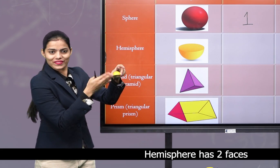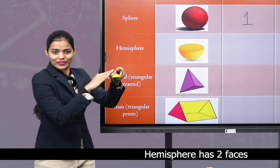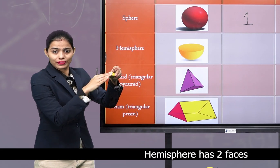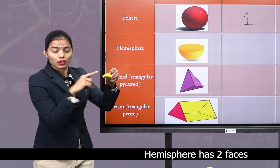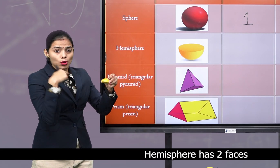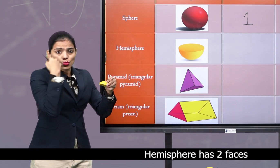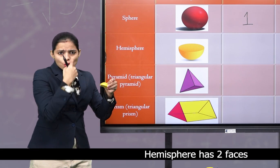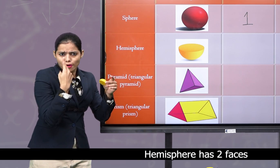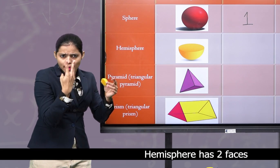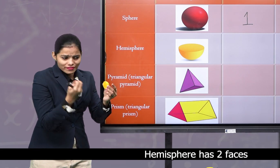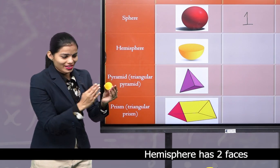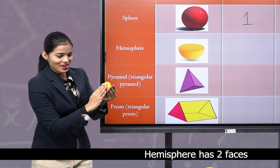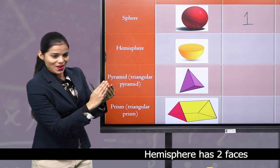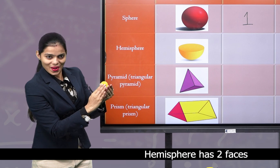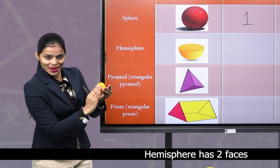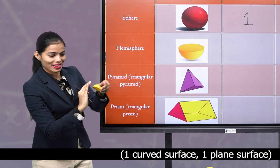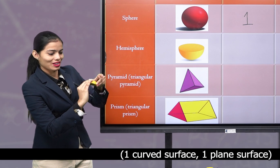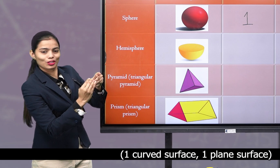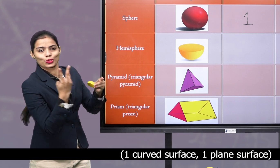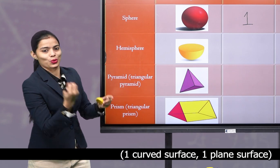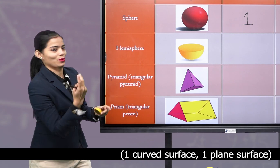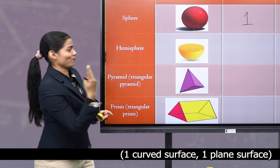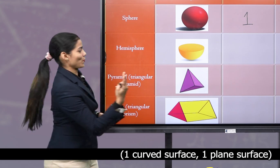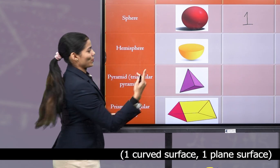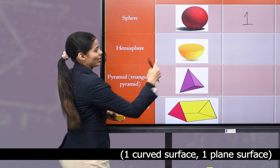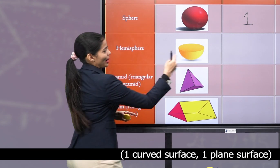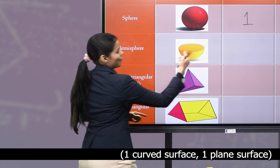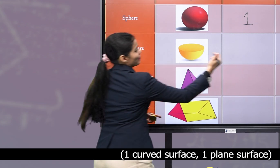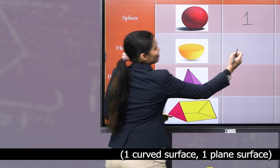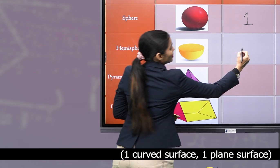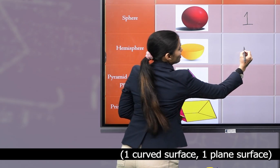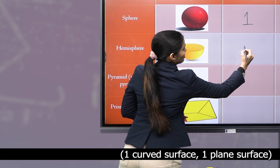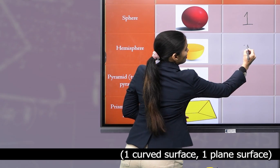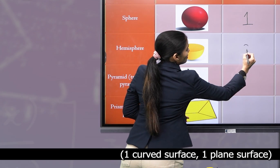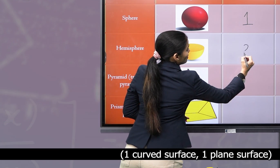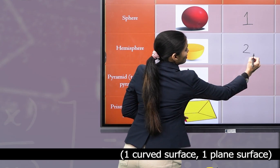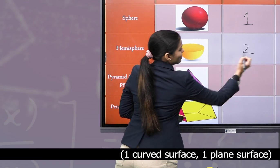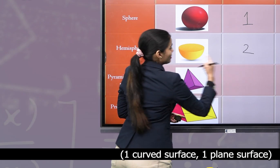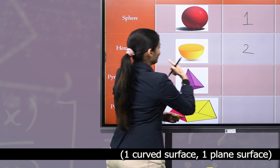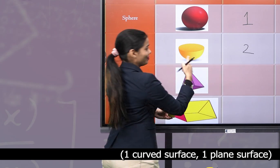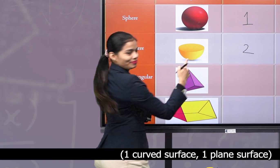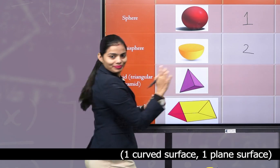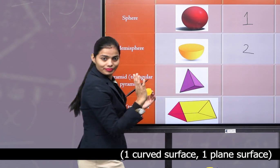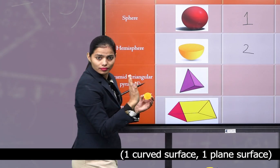Hemisphere has 2 faces, 1 curved surface, 1 plane surface.